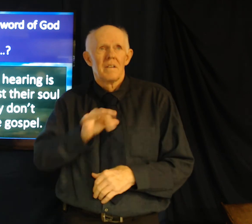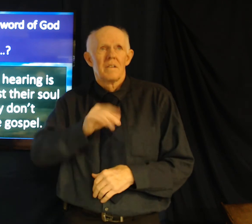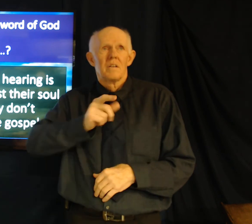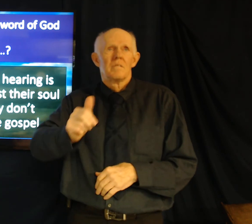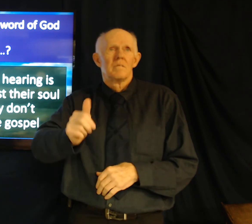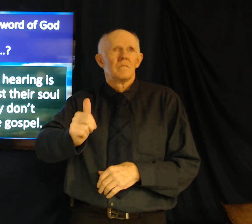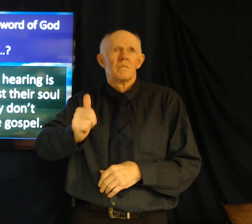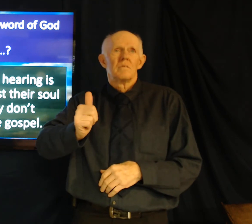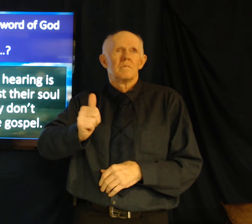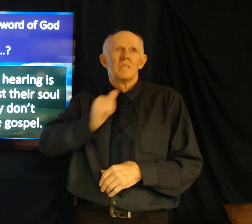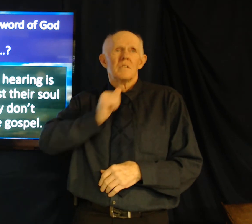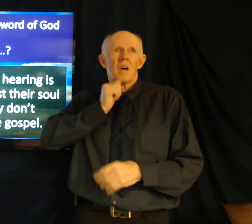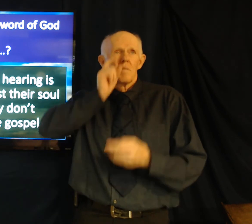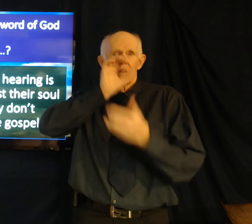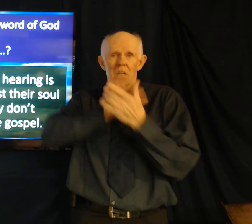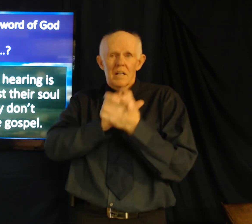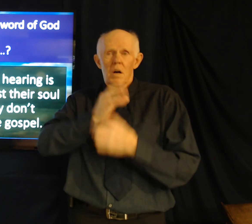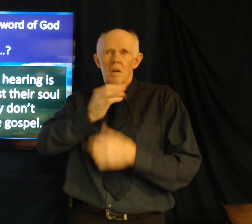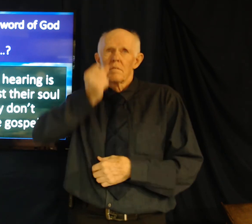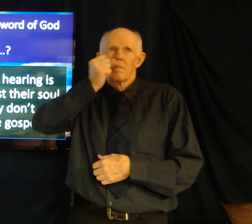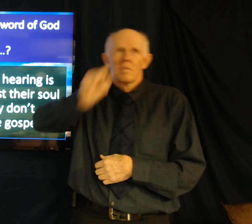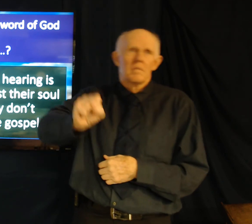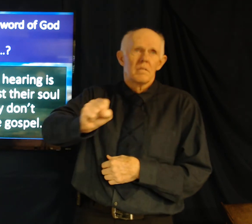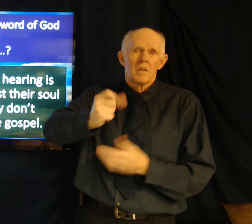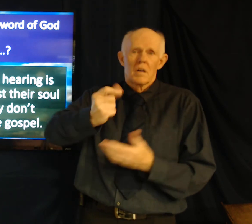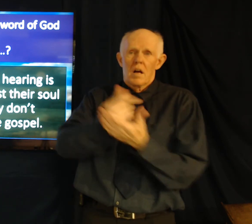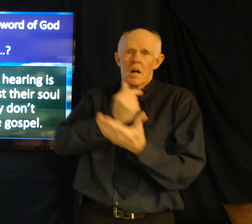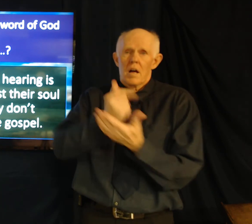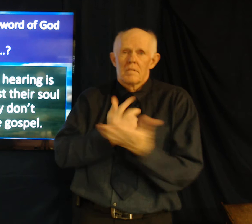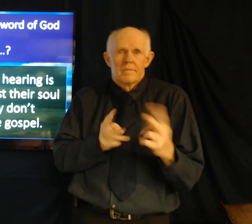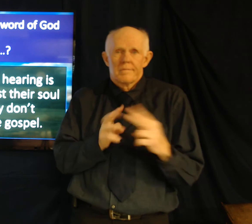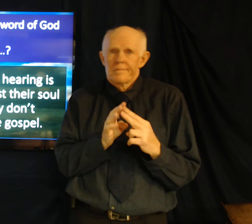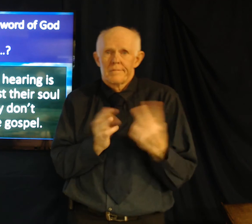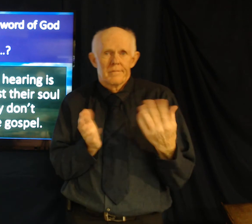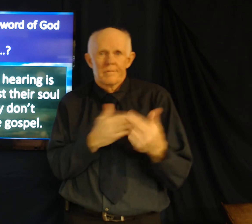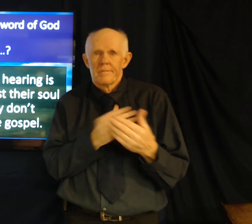death if they don't believe or or disobey the gospel